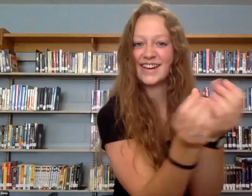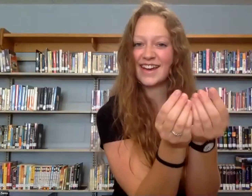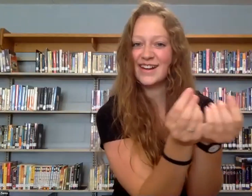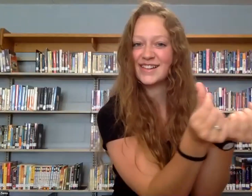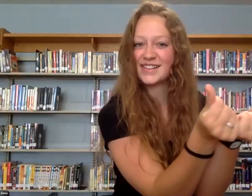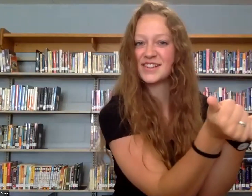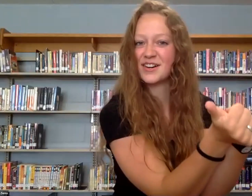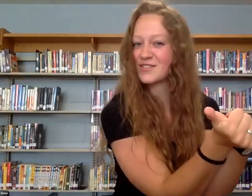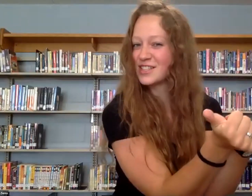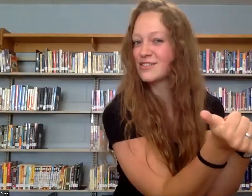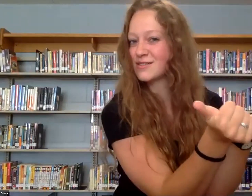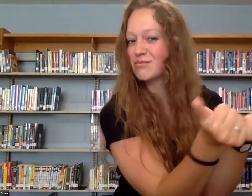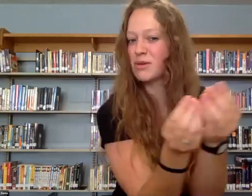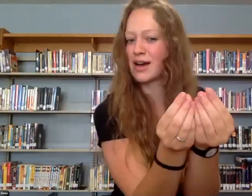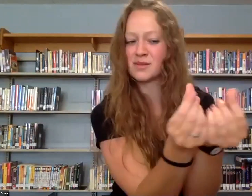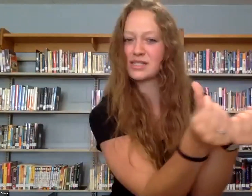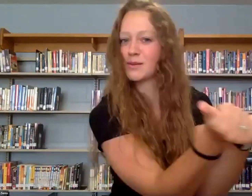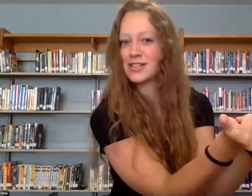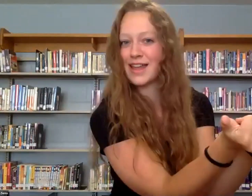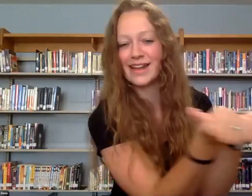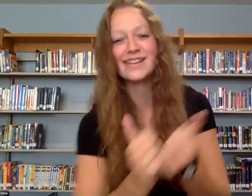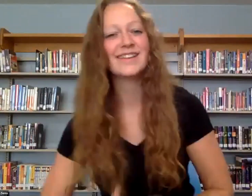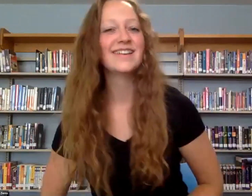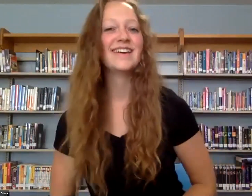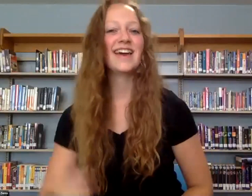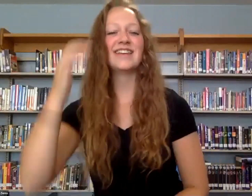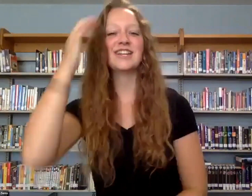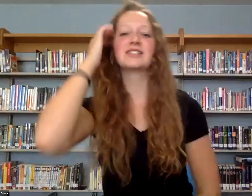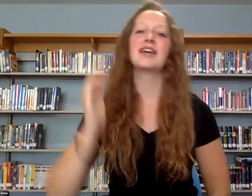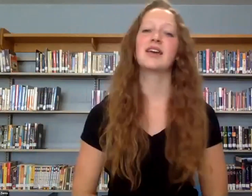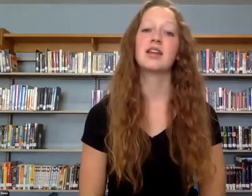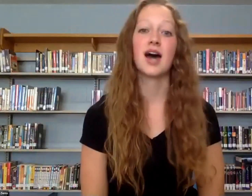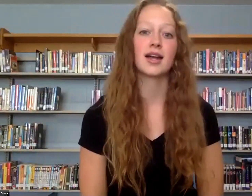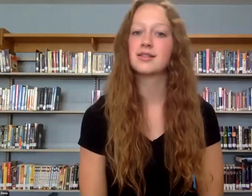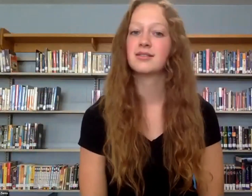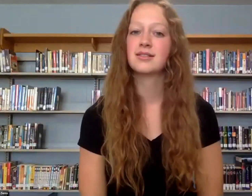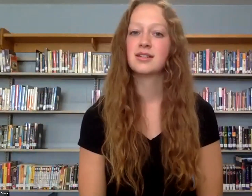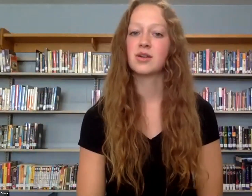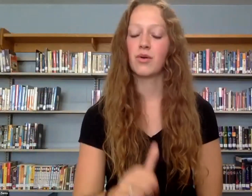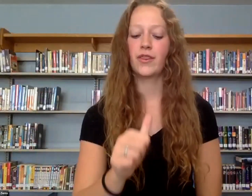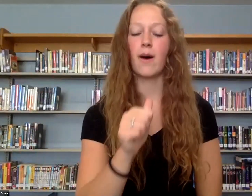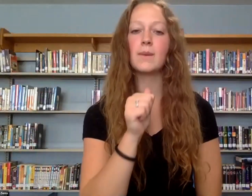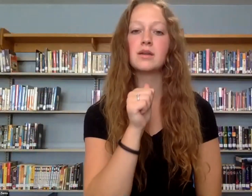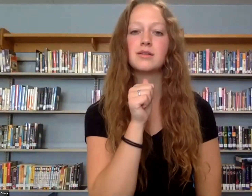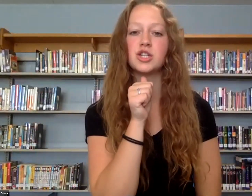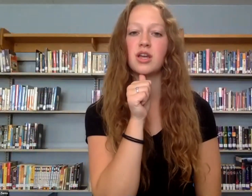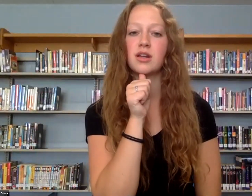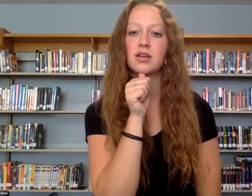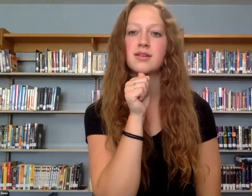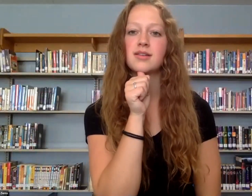again. So hopefully you maybe got something similar to that. And then you're going to say not. So thumb to chin,